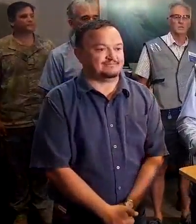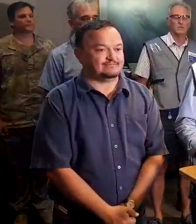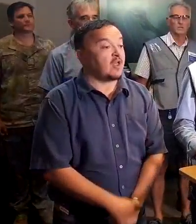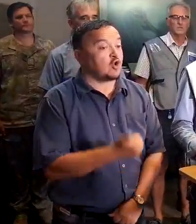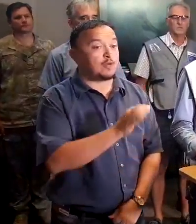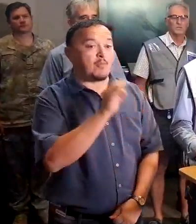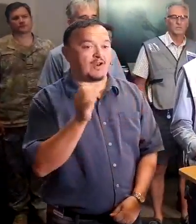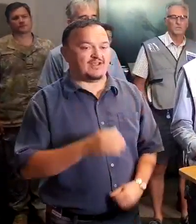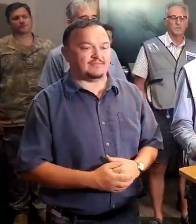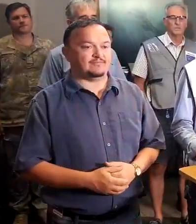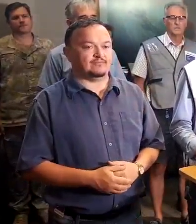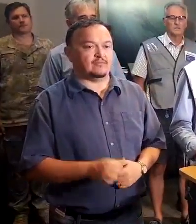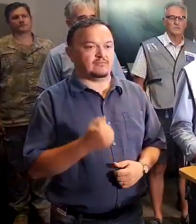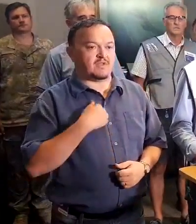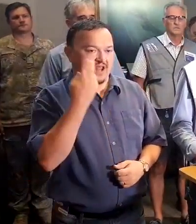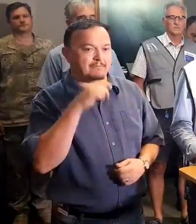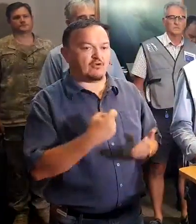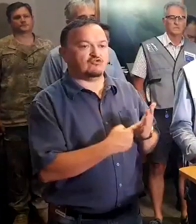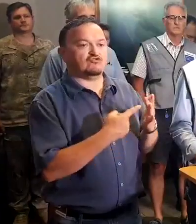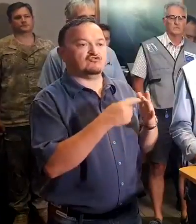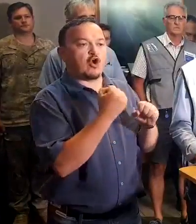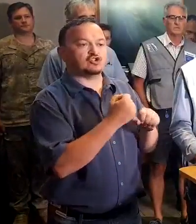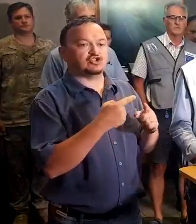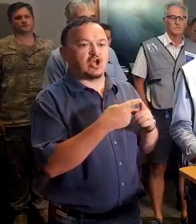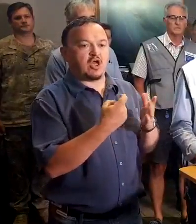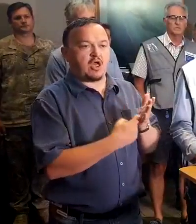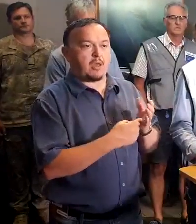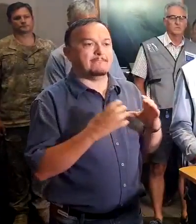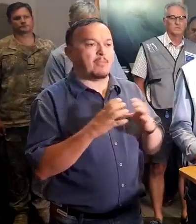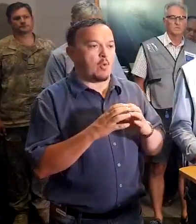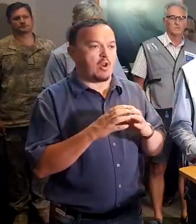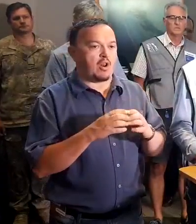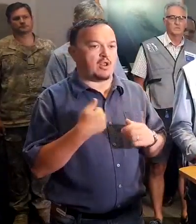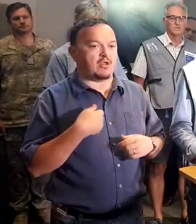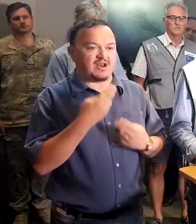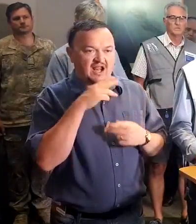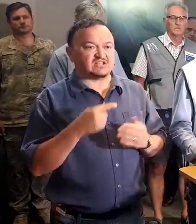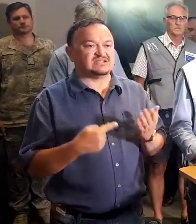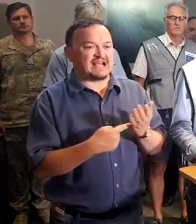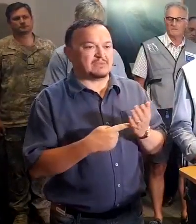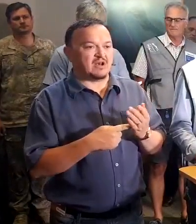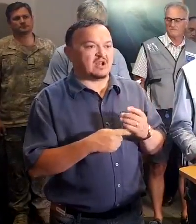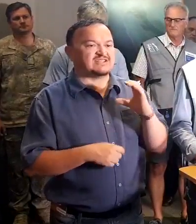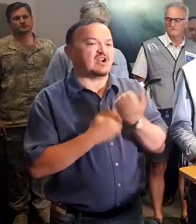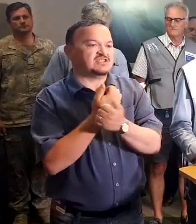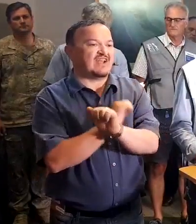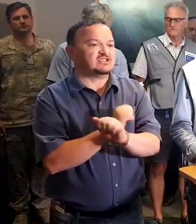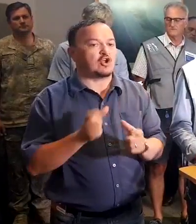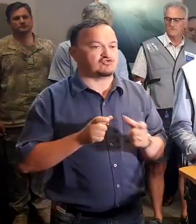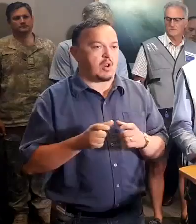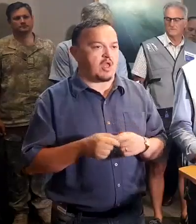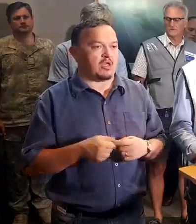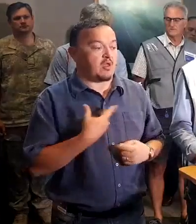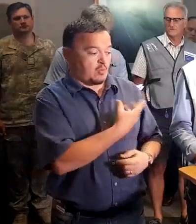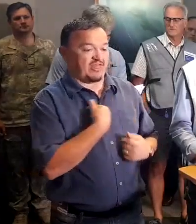Good morning, ladies and gentlemen. I'm Roger Ball, the Nelson Tasman Civil Defence Group Controller. With me today are representatives from Fire and Emergency